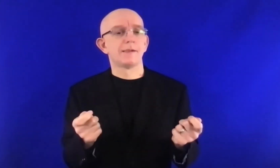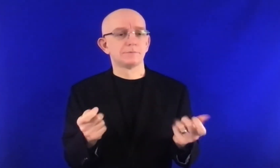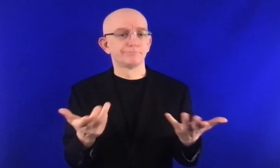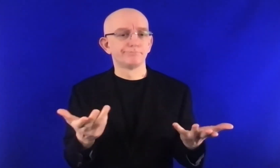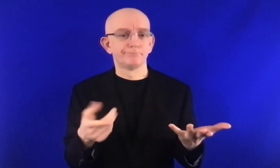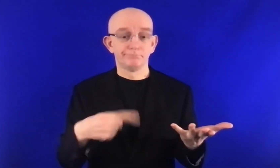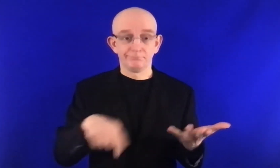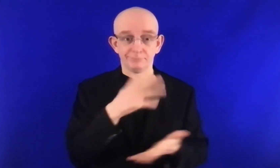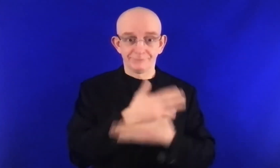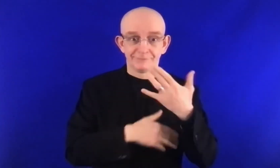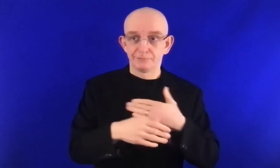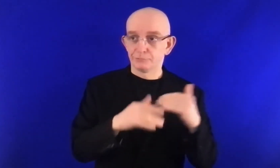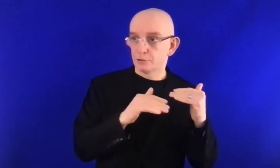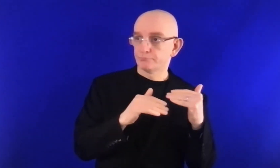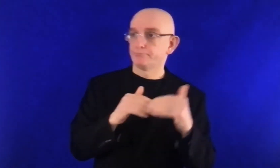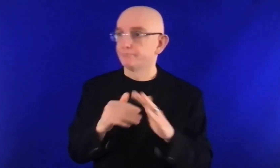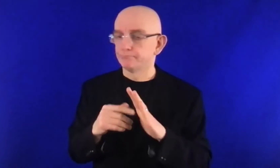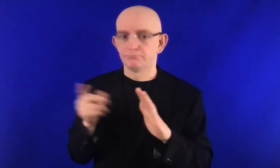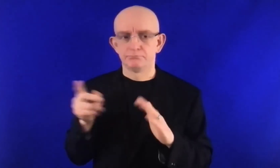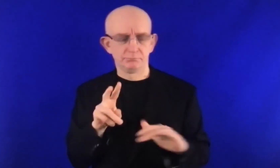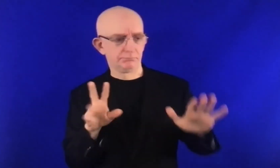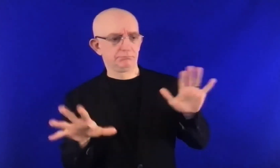as you were saying,